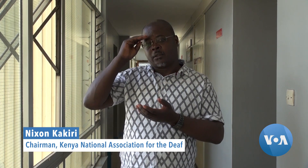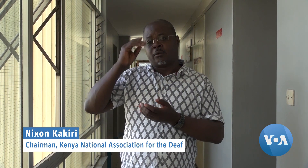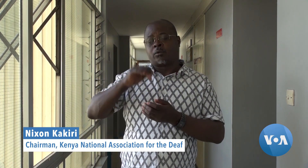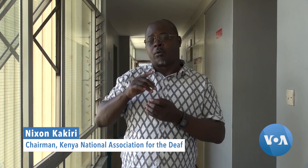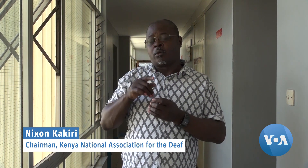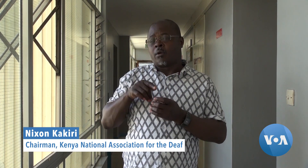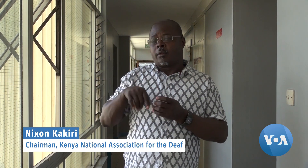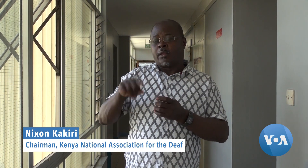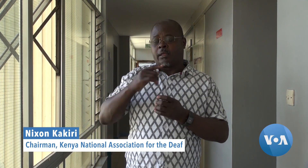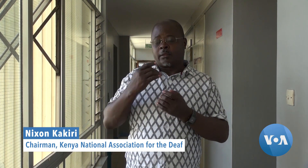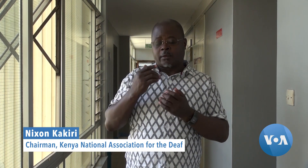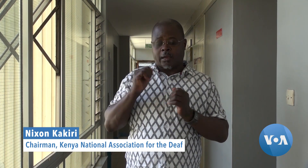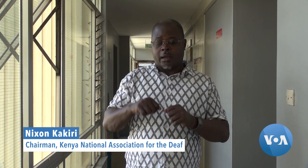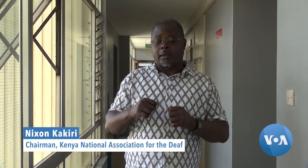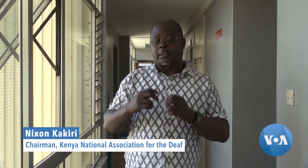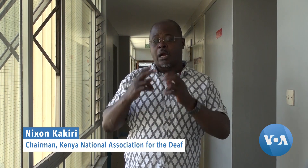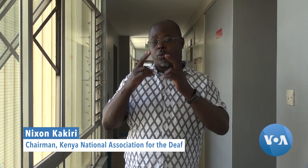sign language.